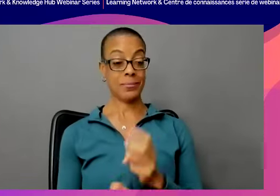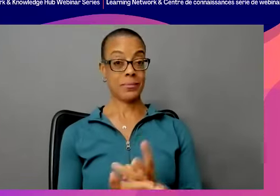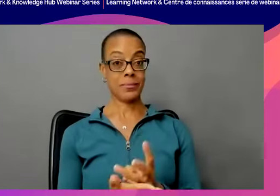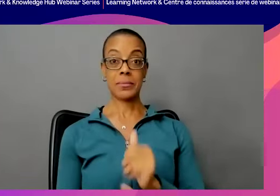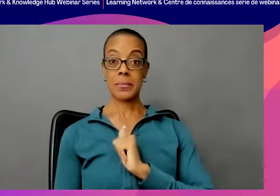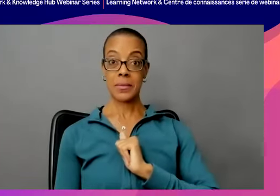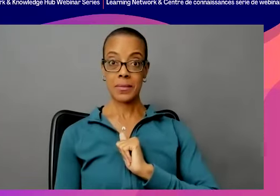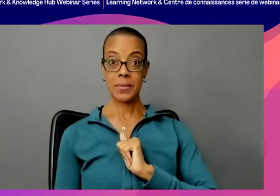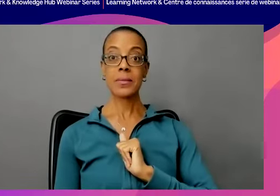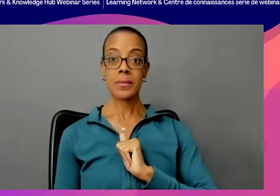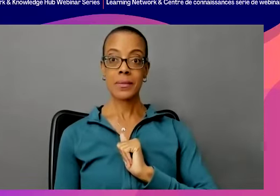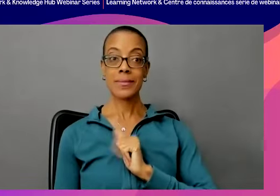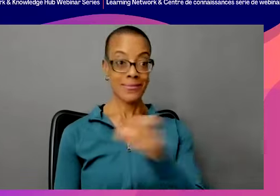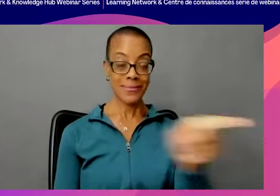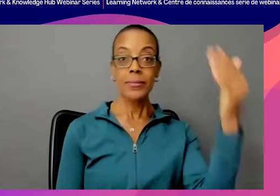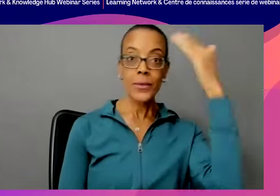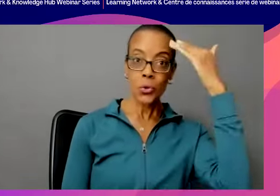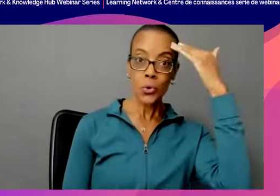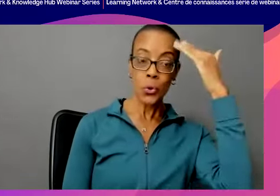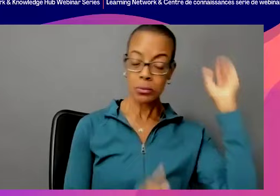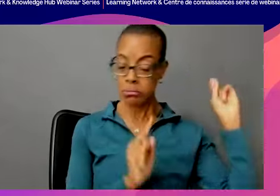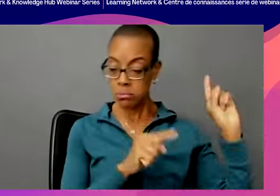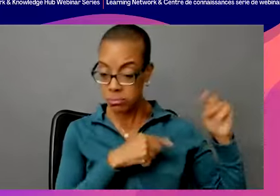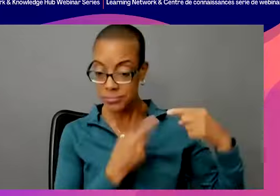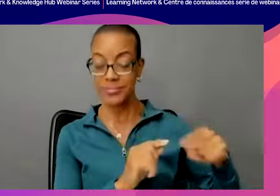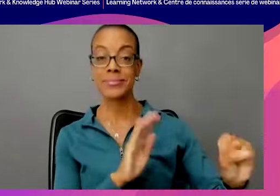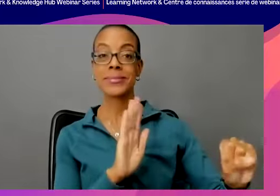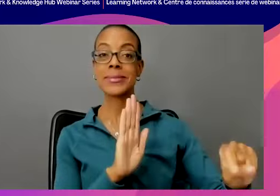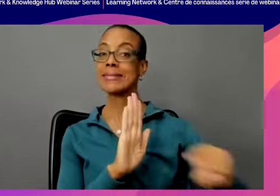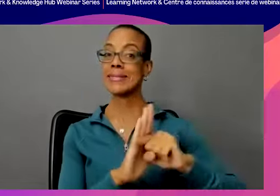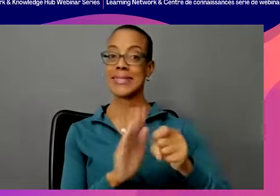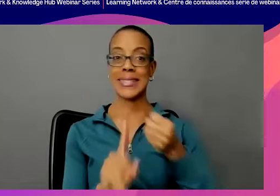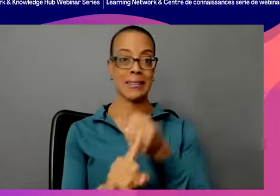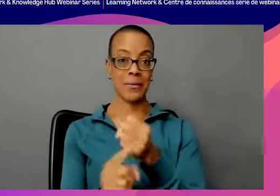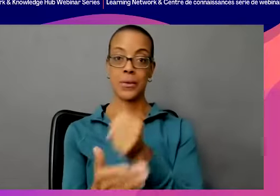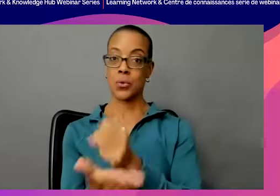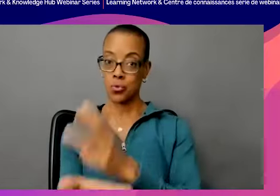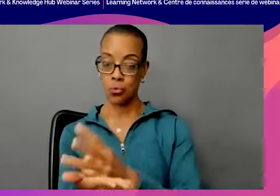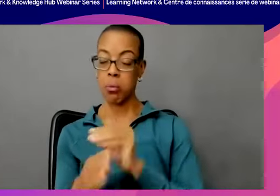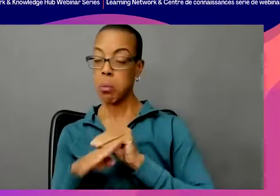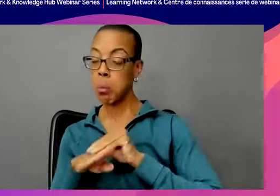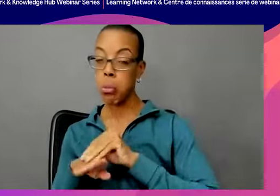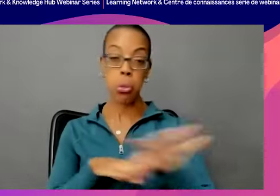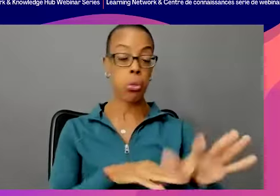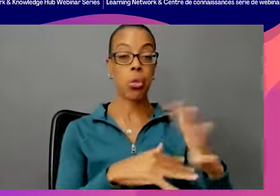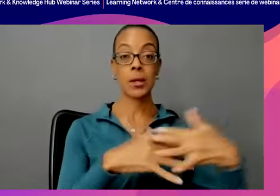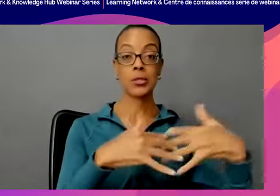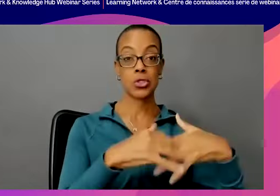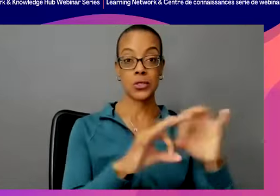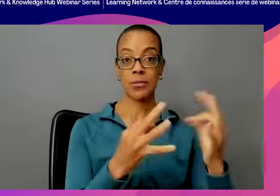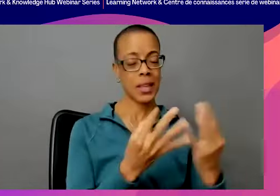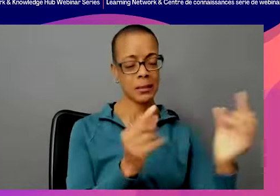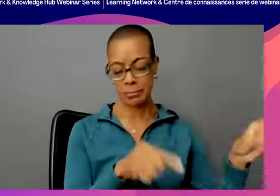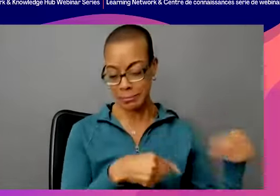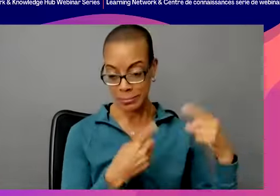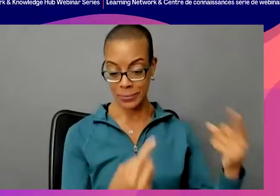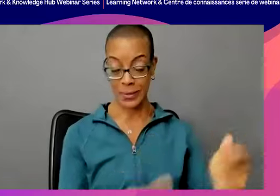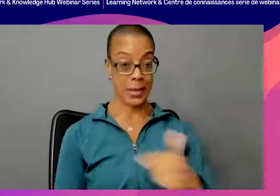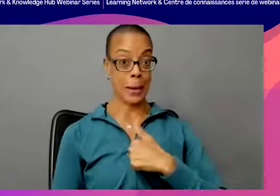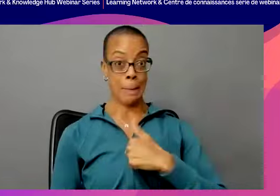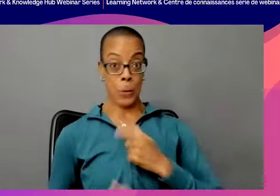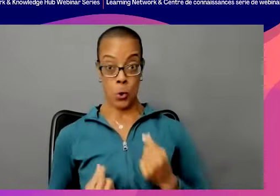cognizant of the historically negative impact the social work profession has had on Indigenous families. So I work hard